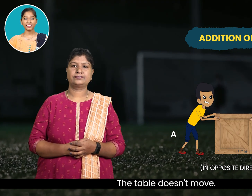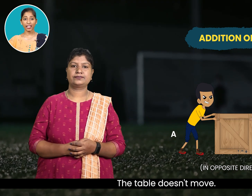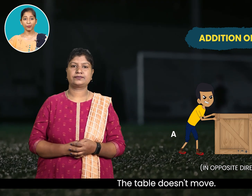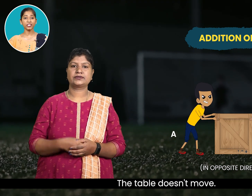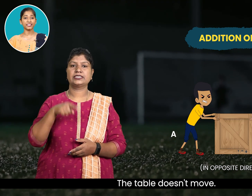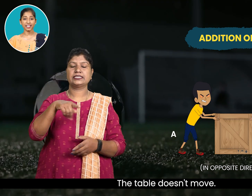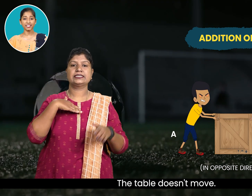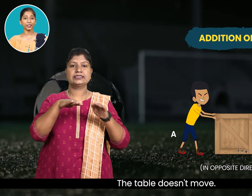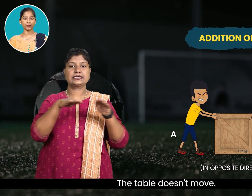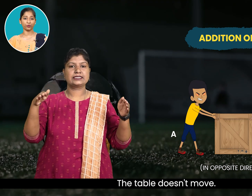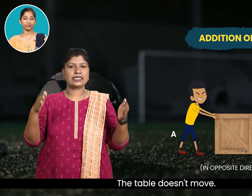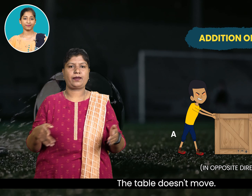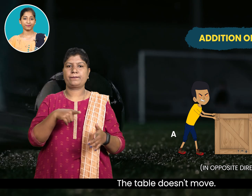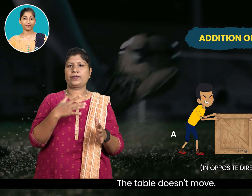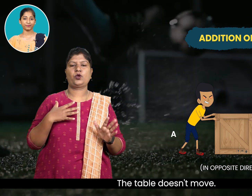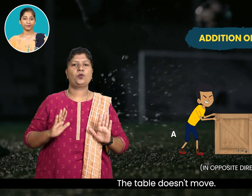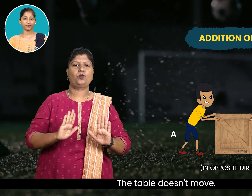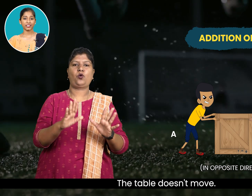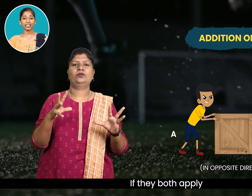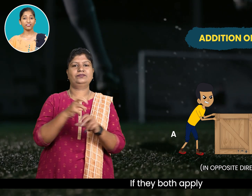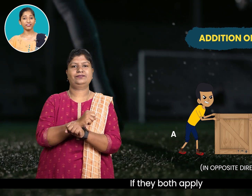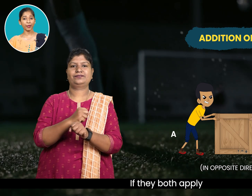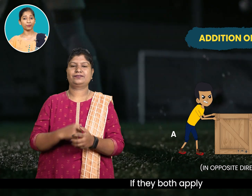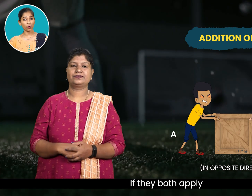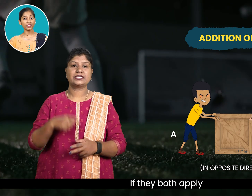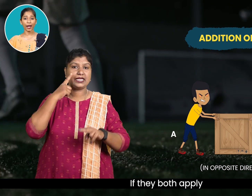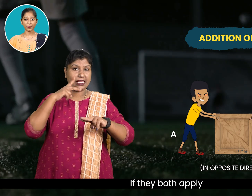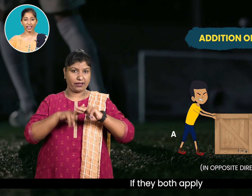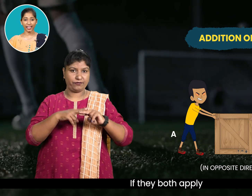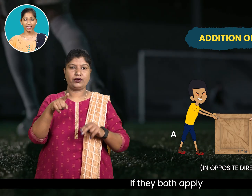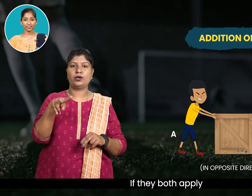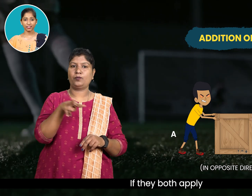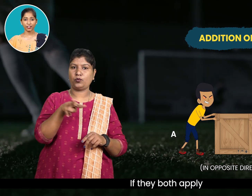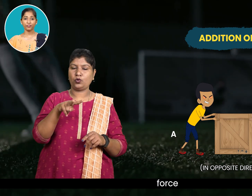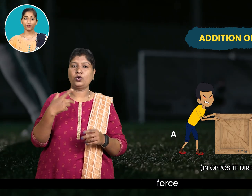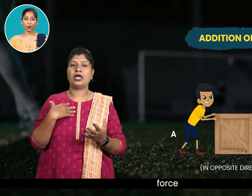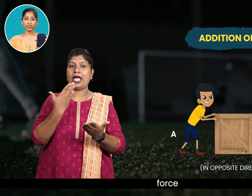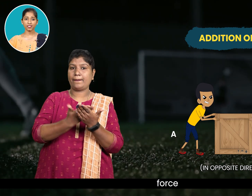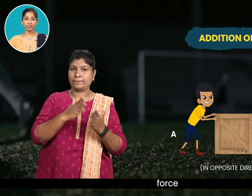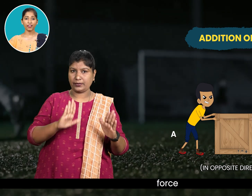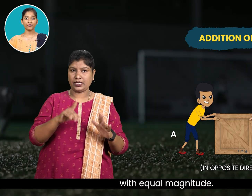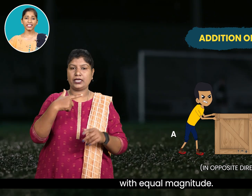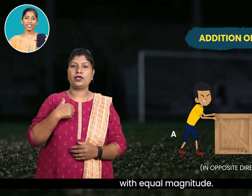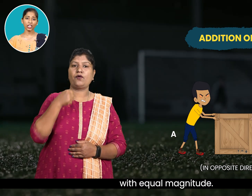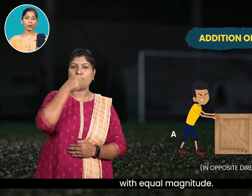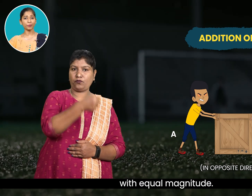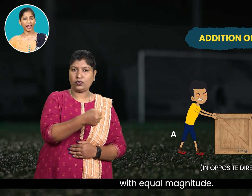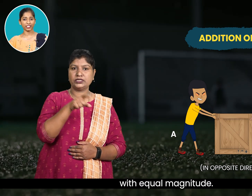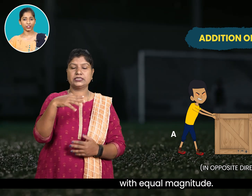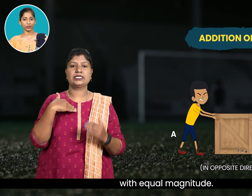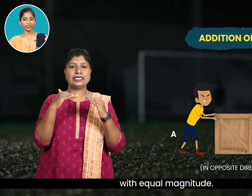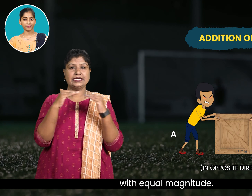the table doesn't move if they both apply force with